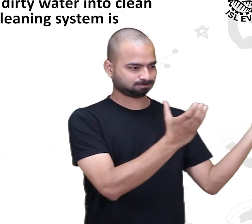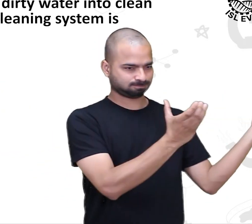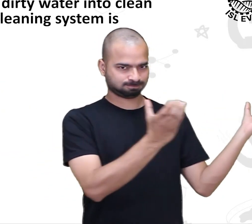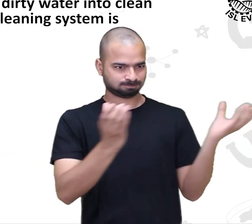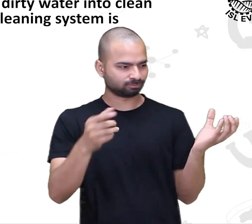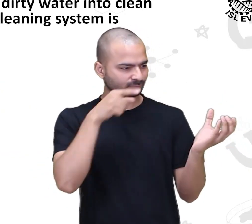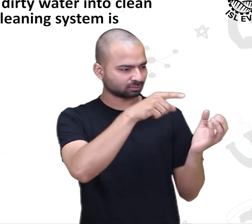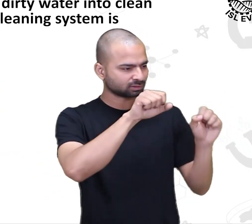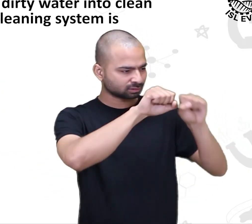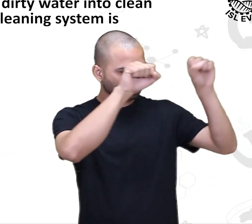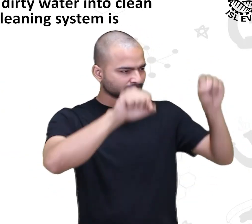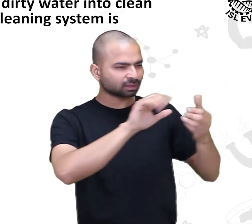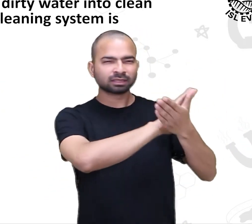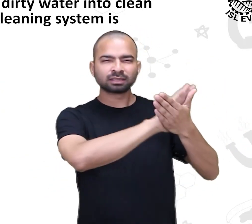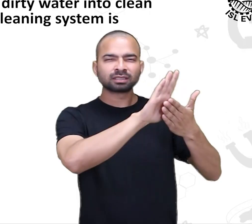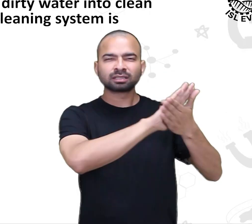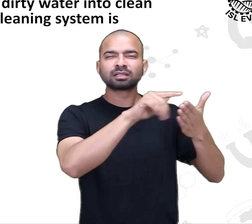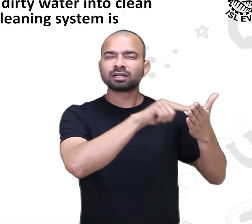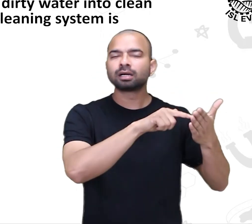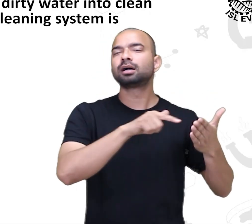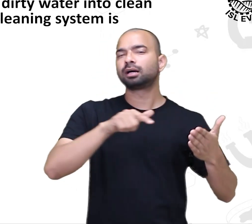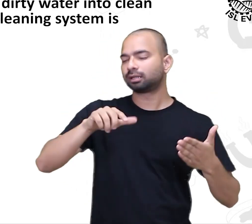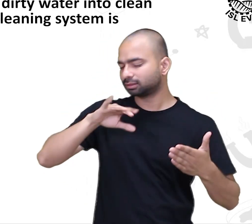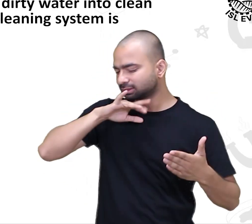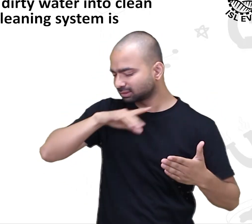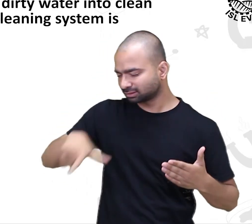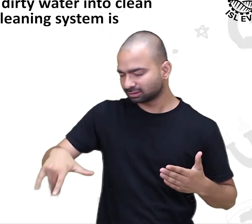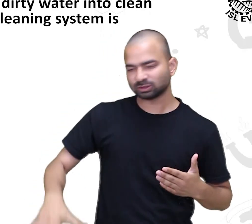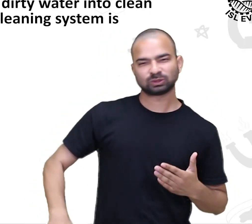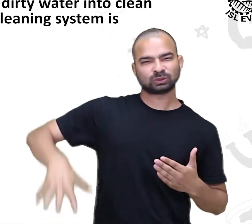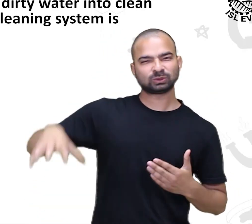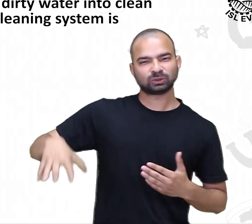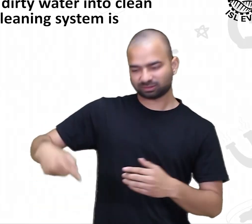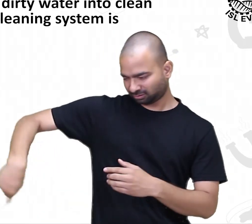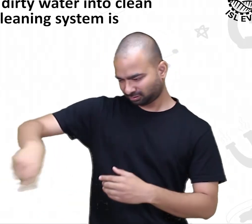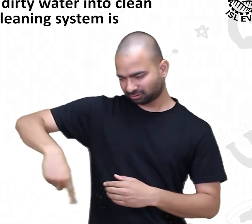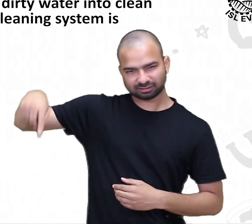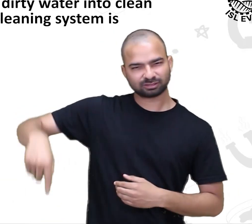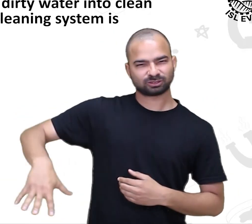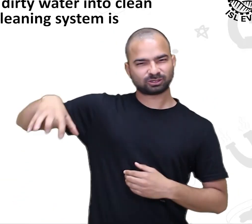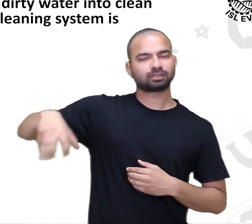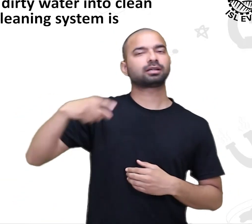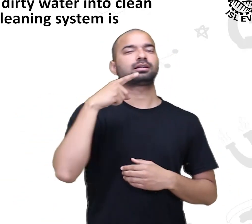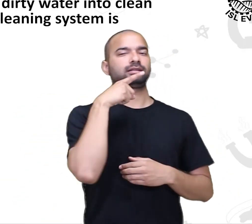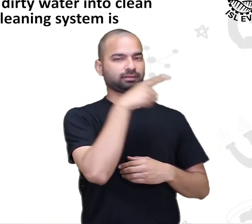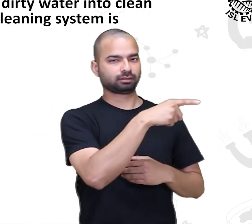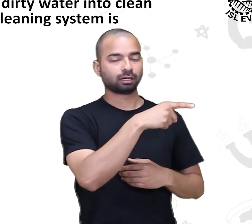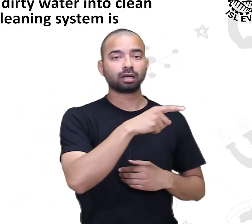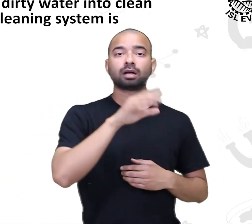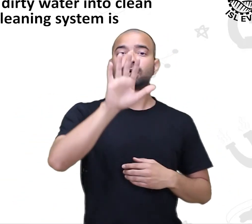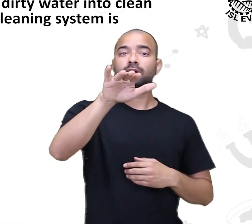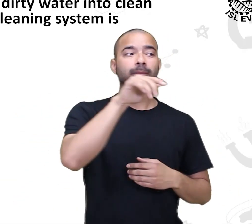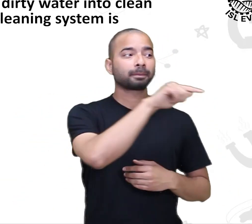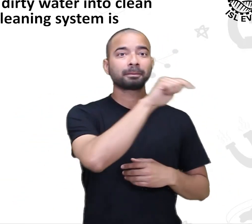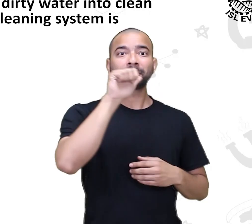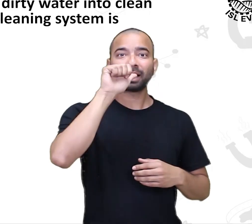Question number 1. The process of turning dirty water into clean